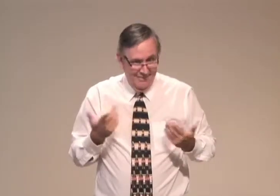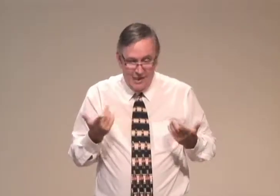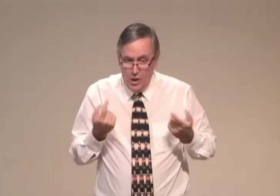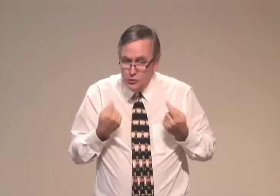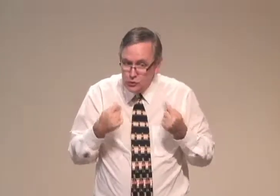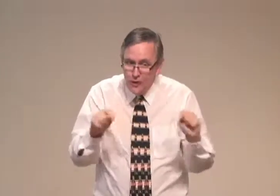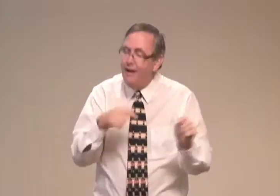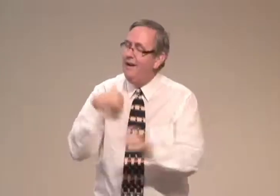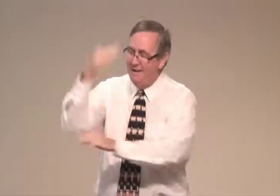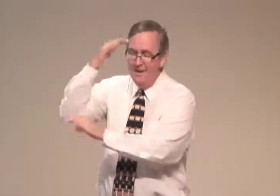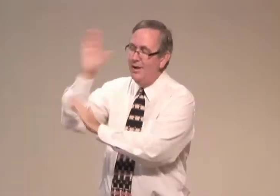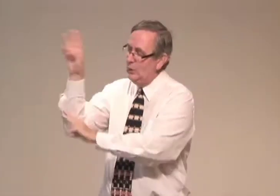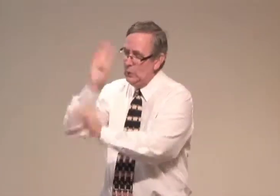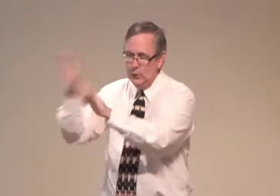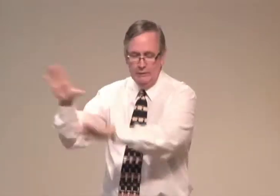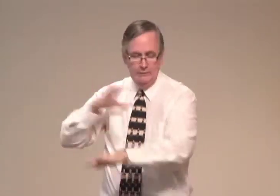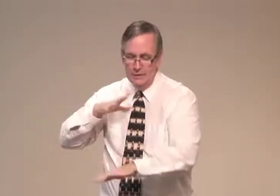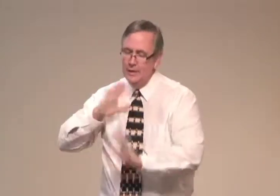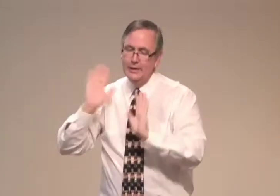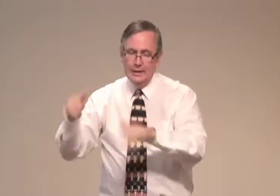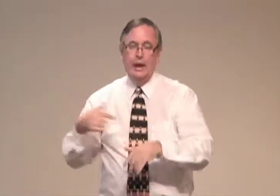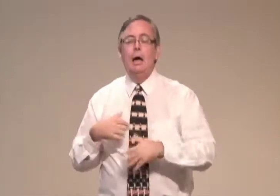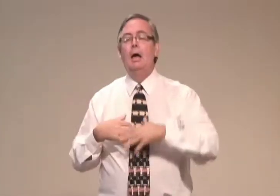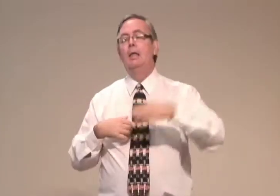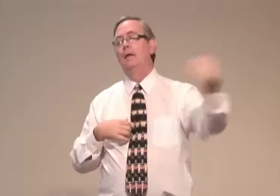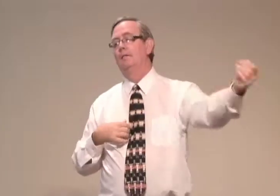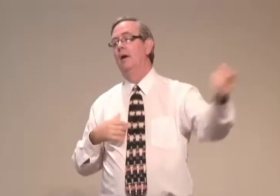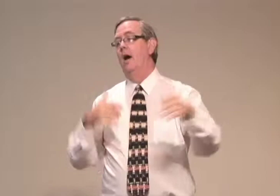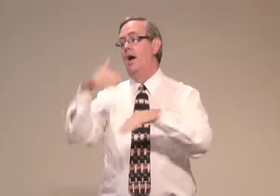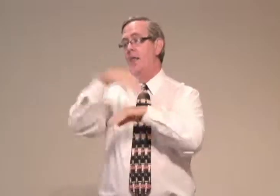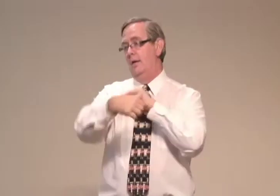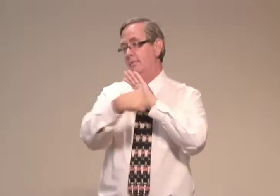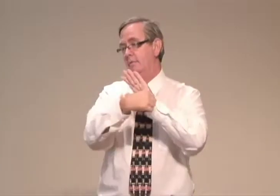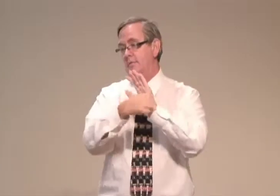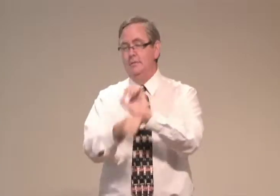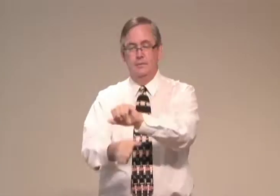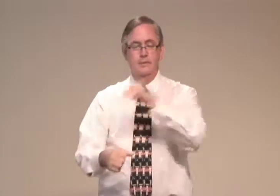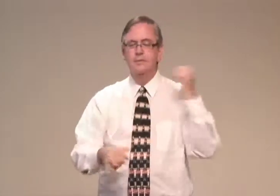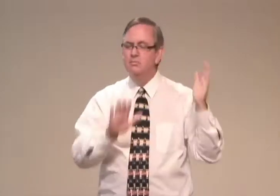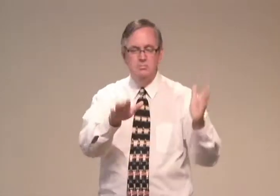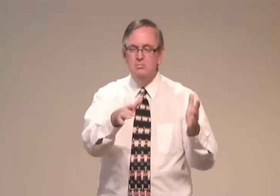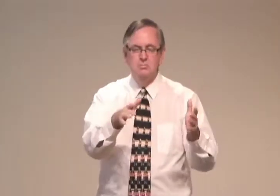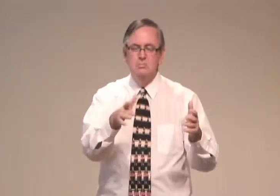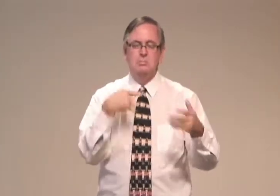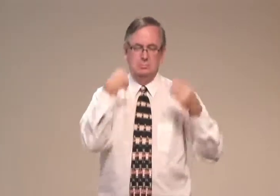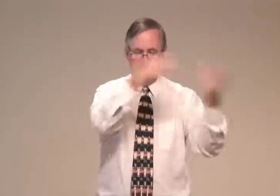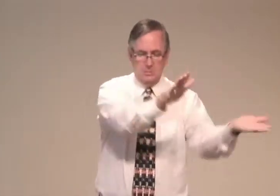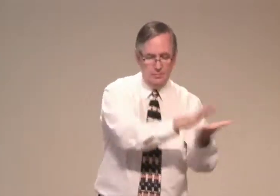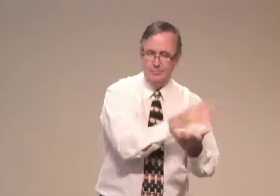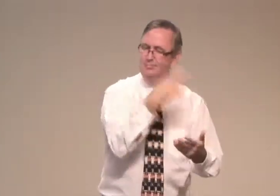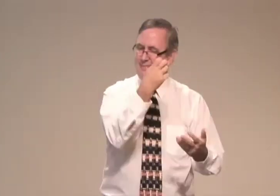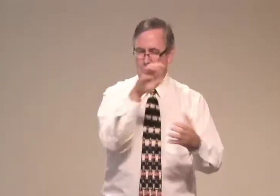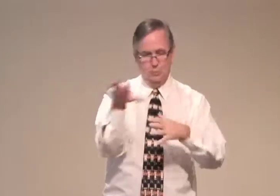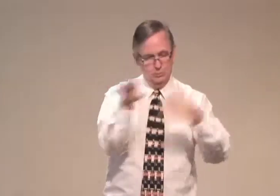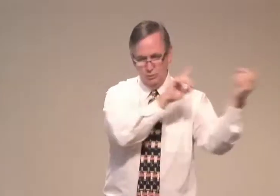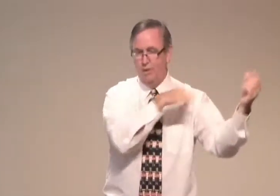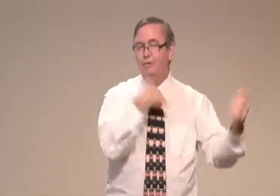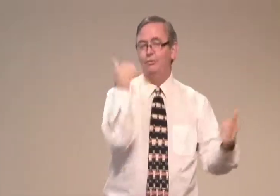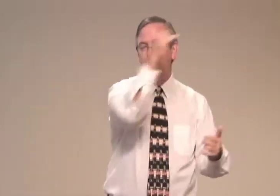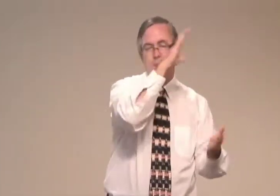I said, I don't have anything to do with it. I said, I tried. He said, I know, I know. So the RA's up. Later that night, the RA came back and said,